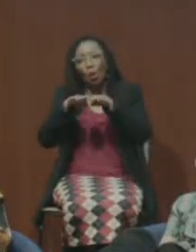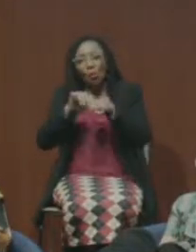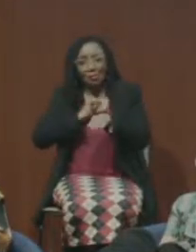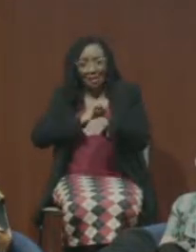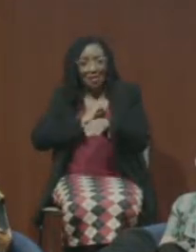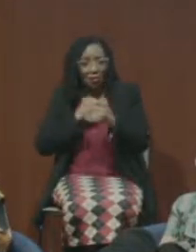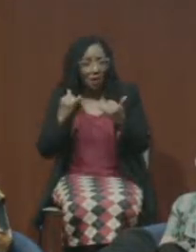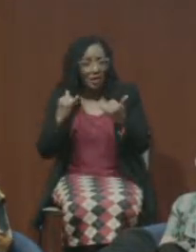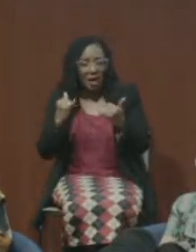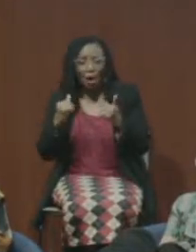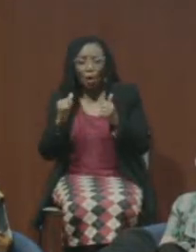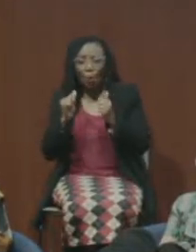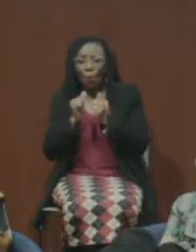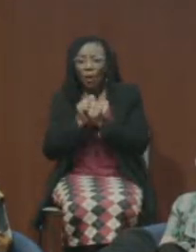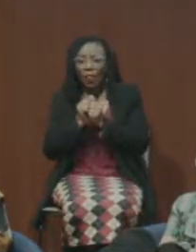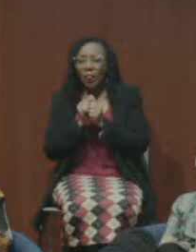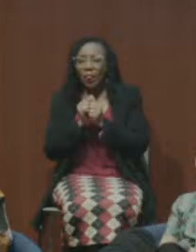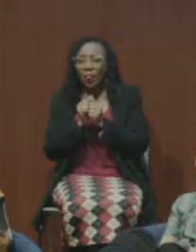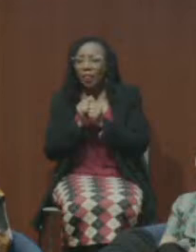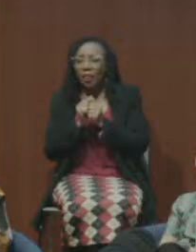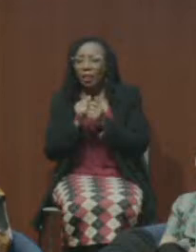a